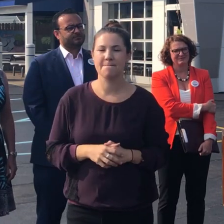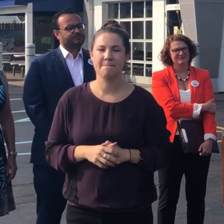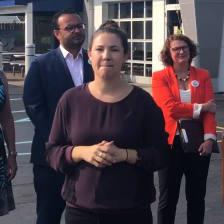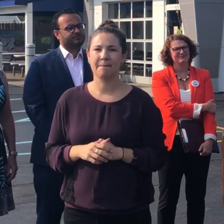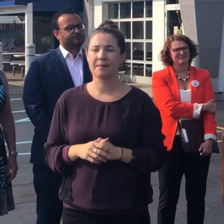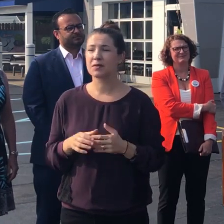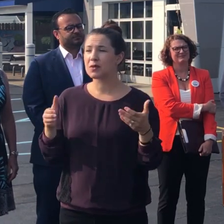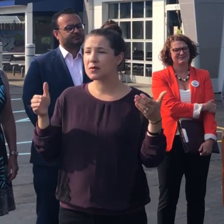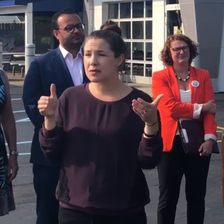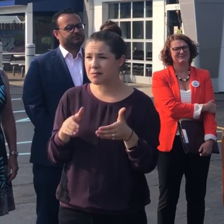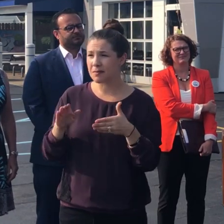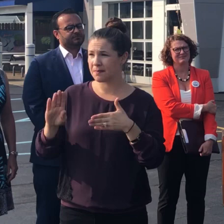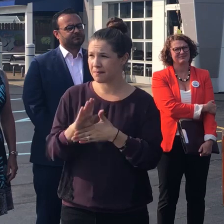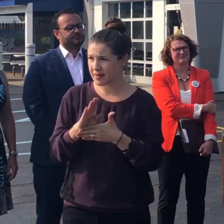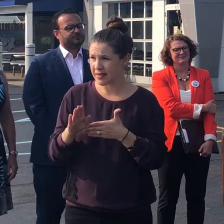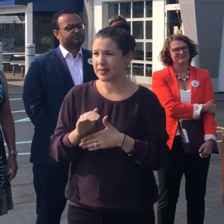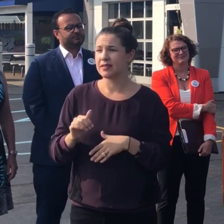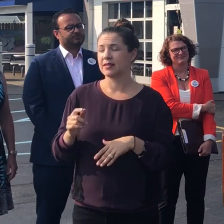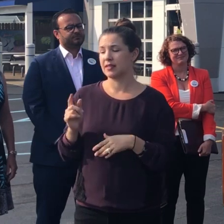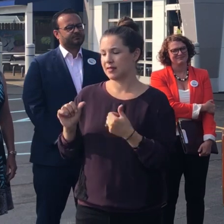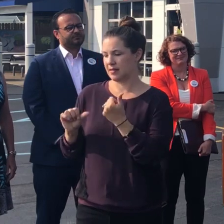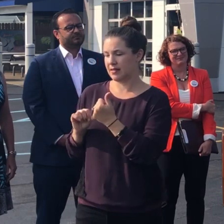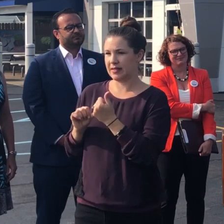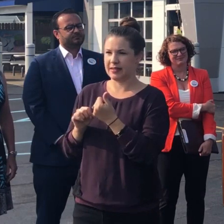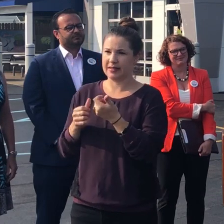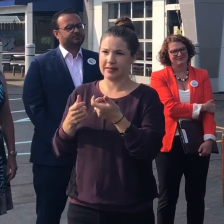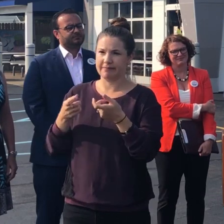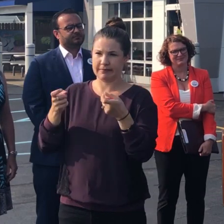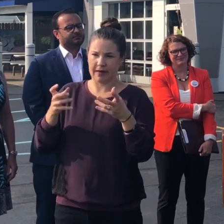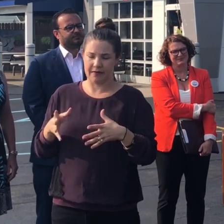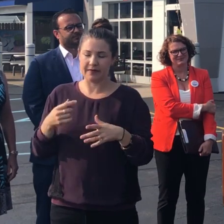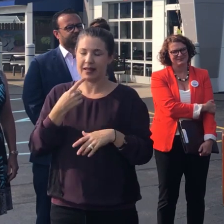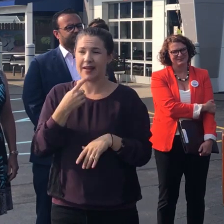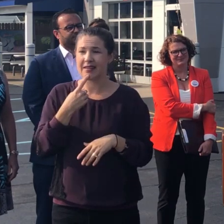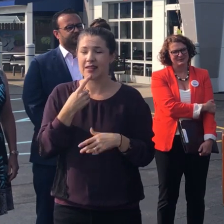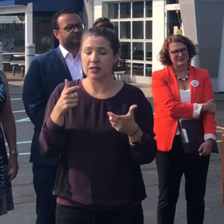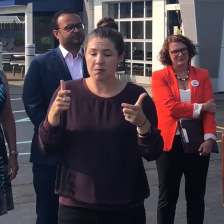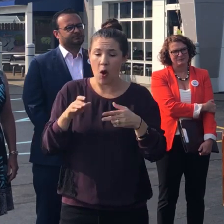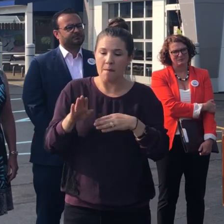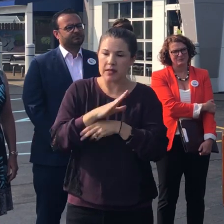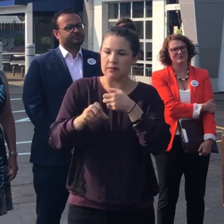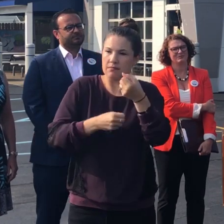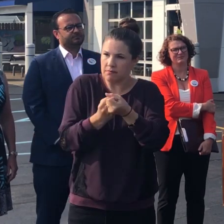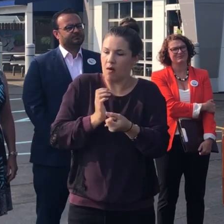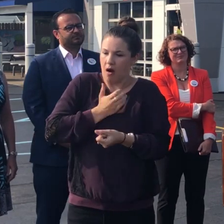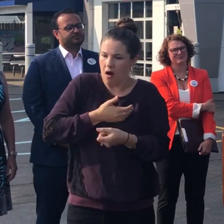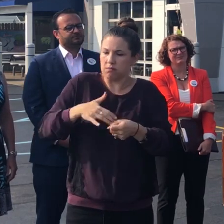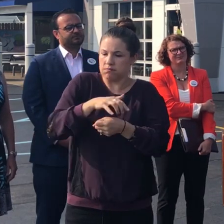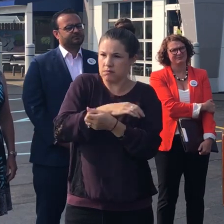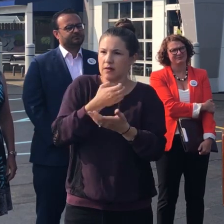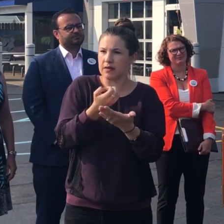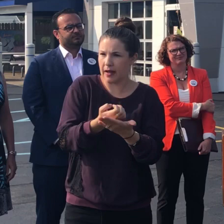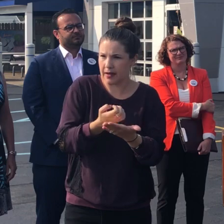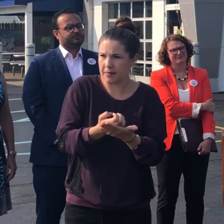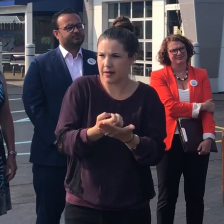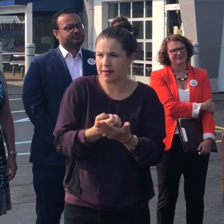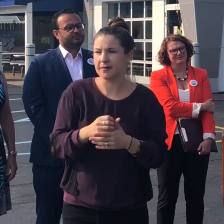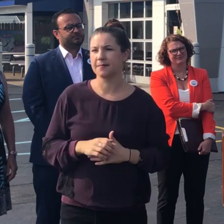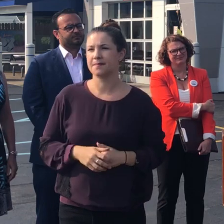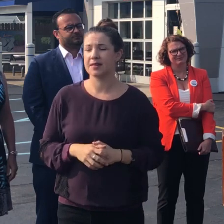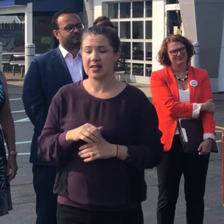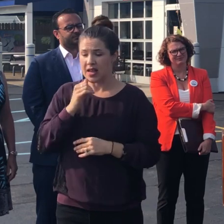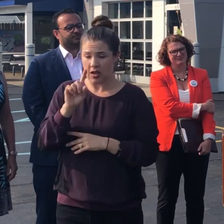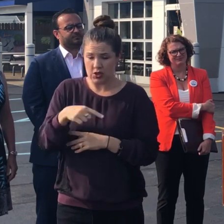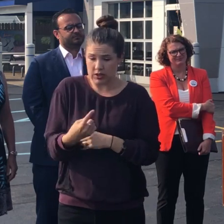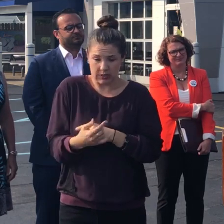small business, as the Deputy County Executive said, small business is the backbone of any economy, just not Erie County's economy,